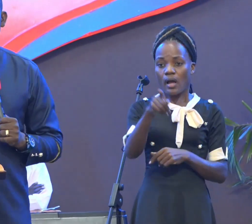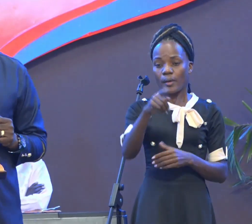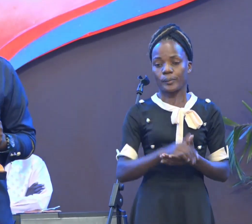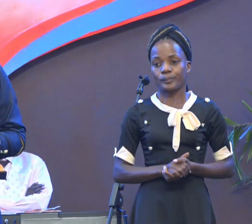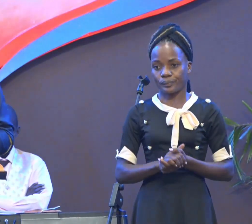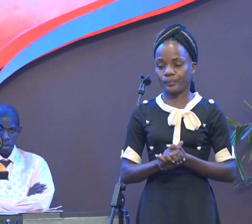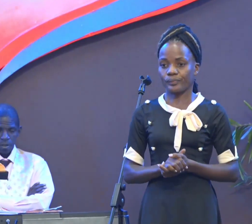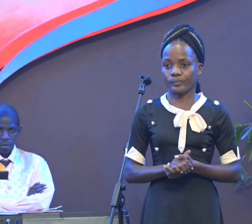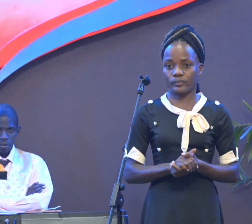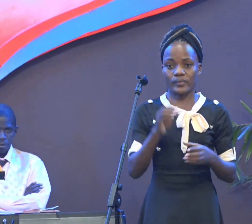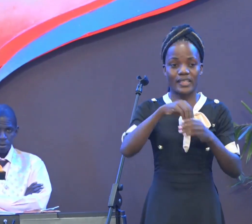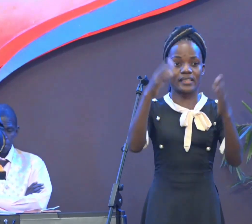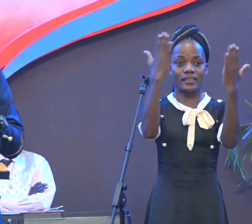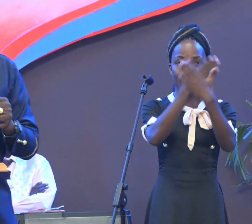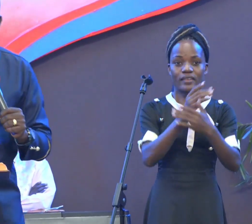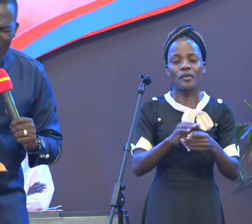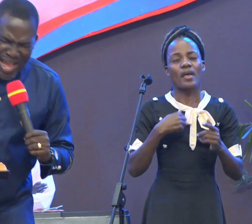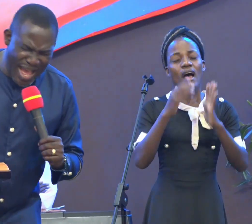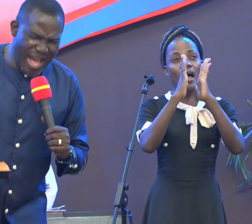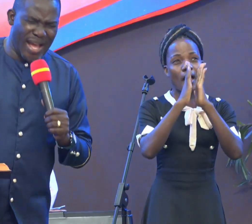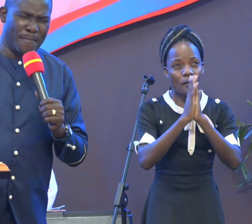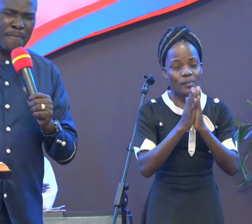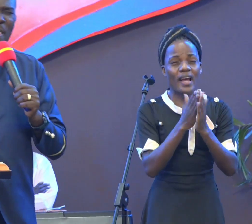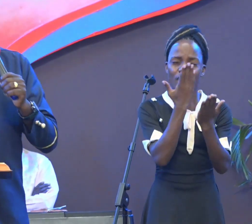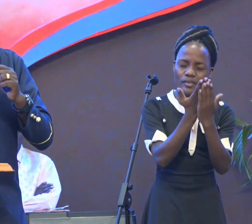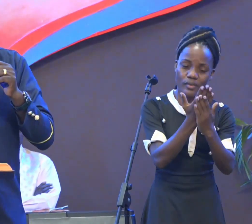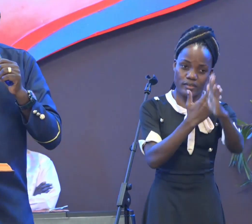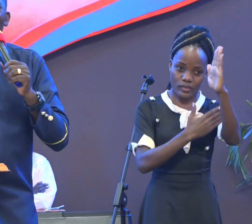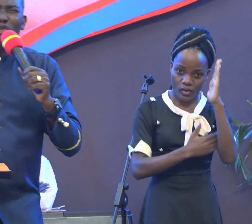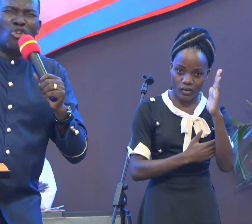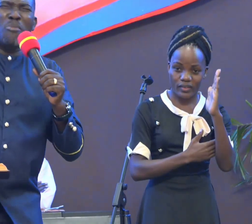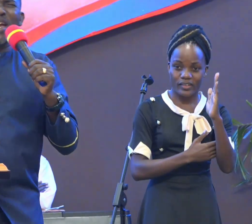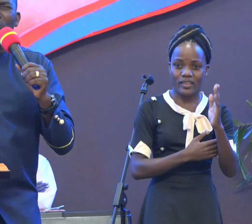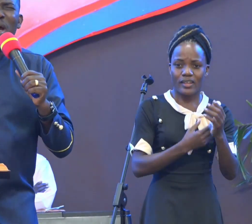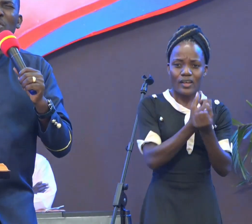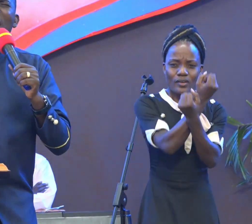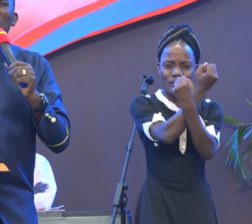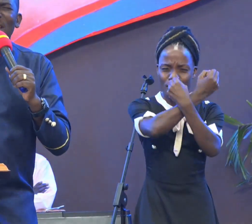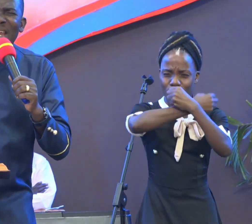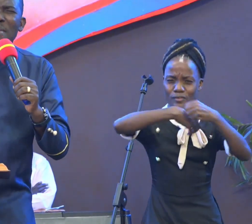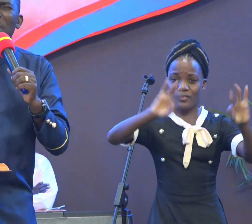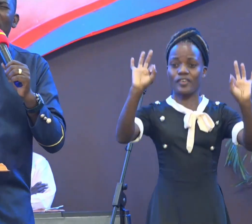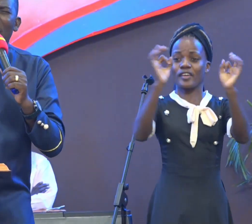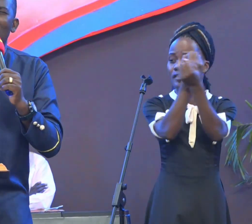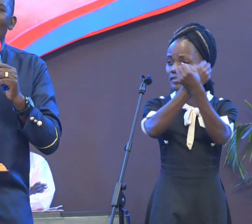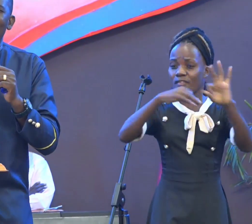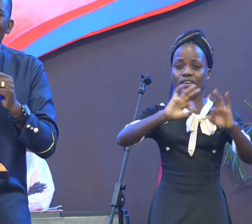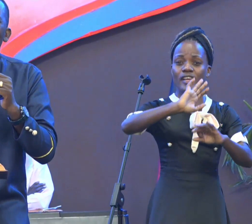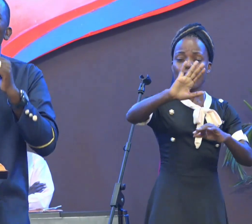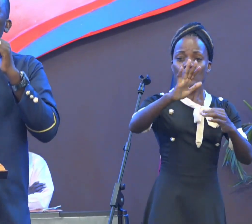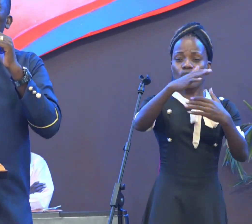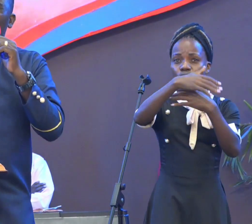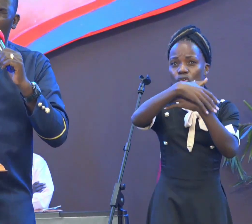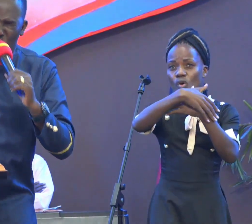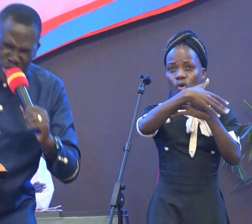been making you fear in that time of night. I pray to the Lord that Gulobwengulabu, abazadde baberanga bebali